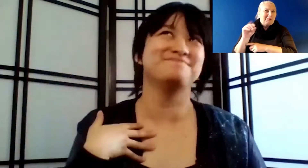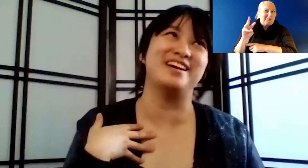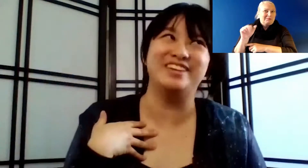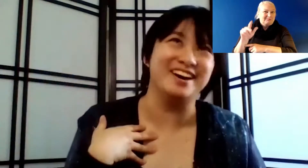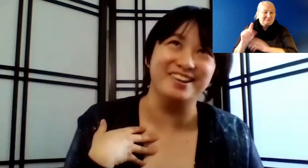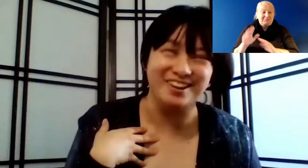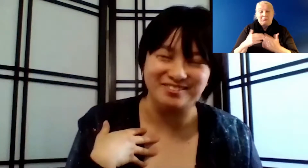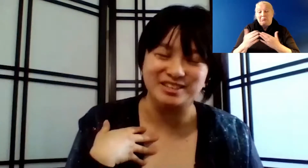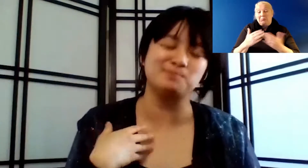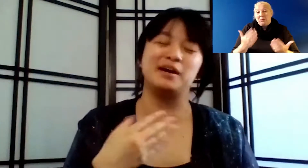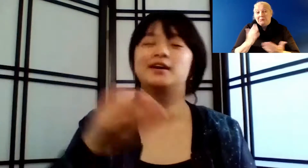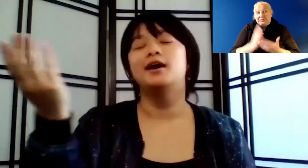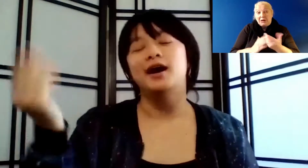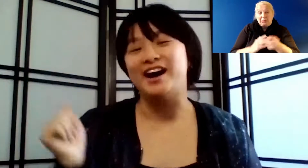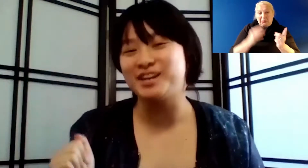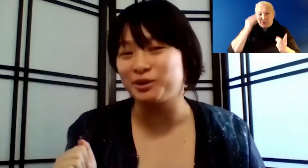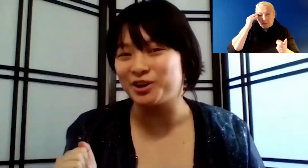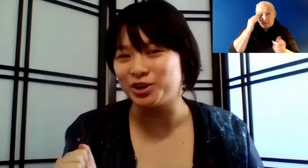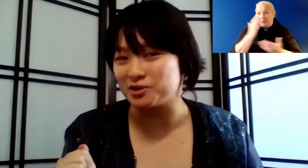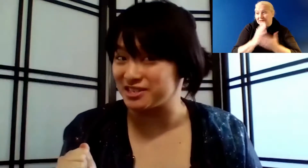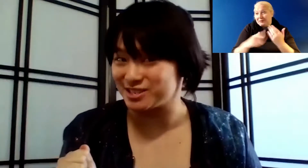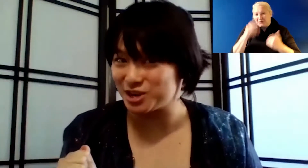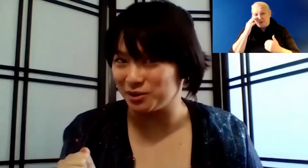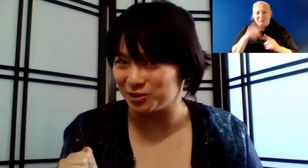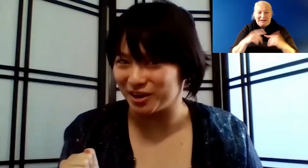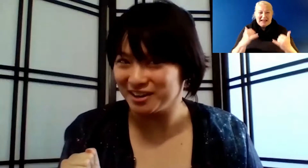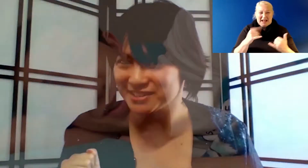maybe not all of us, but I think we all know where this is going, right?